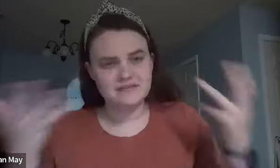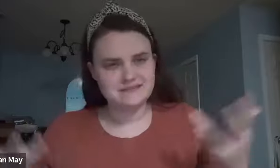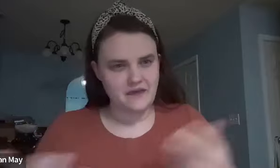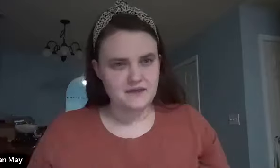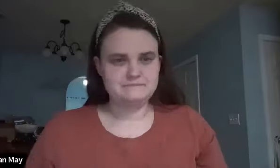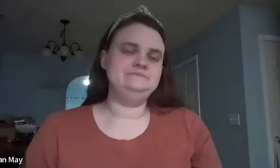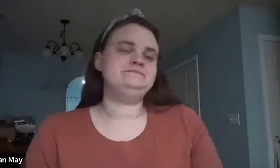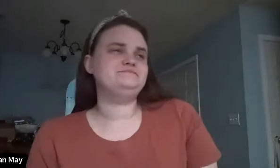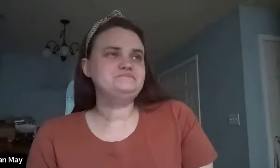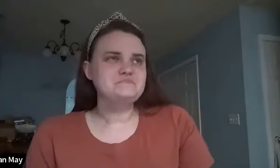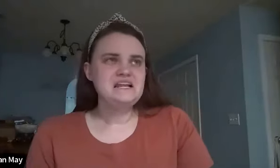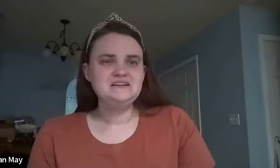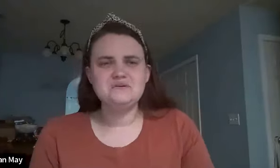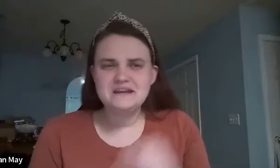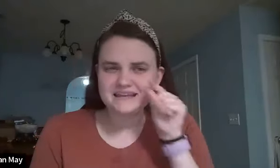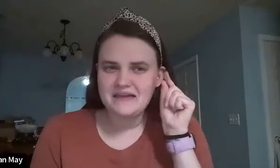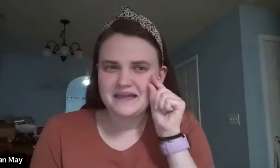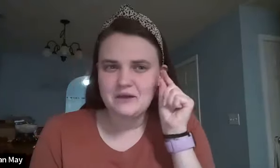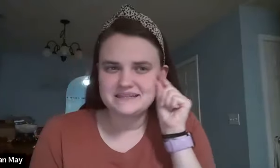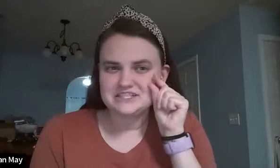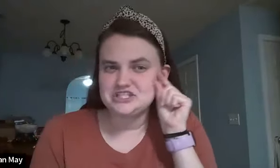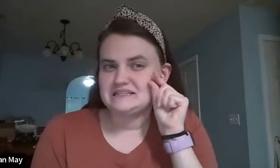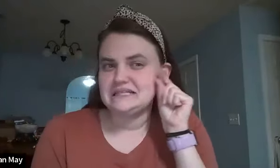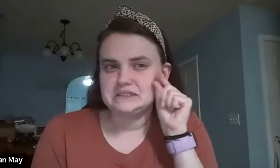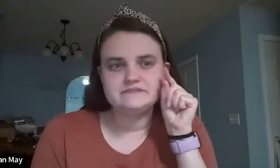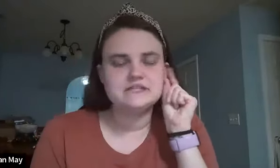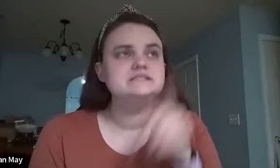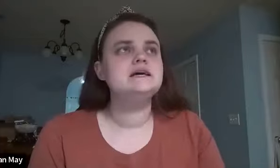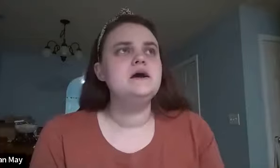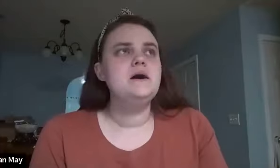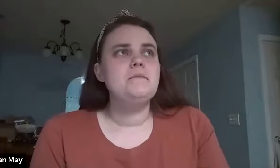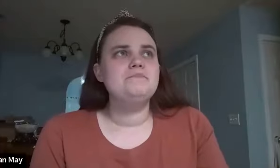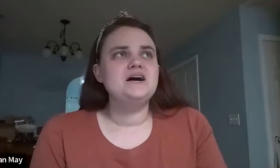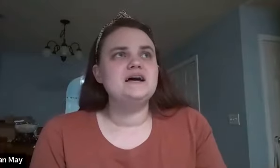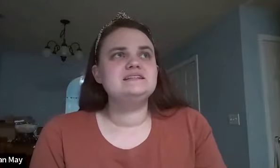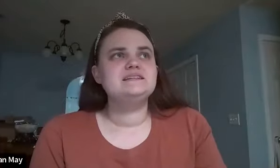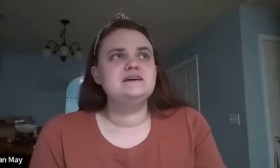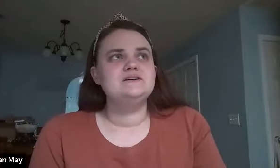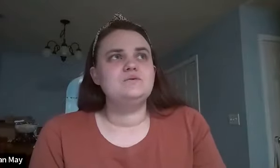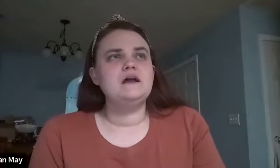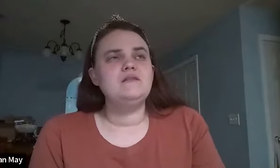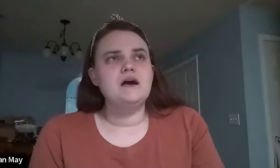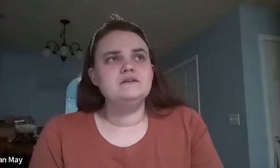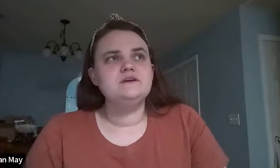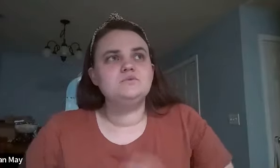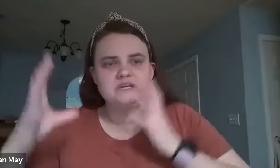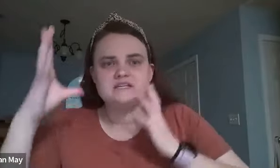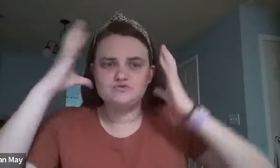things like that. So, and I like how mine's just a little different. But what a lot of them will be is around